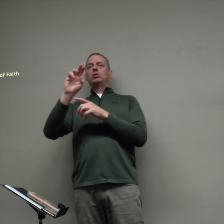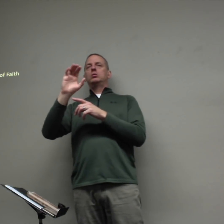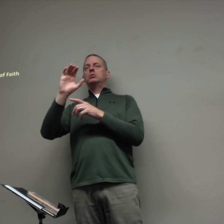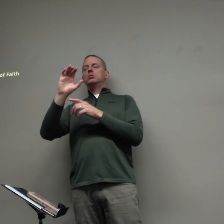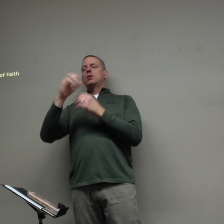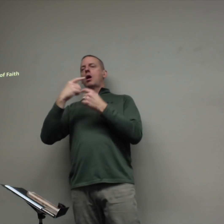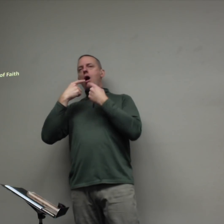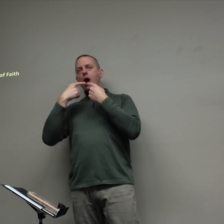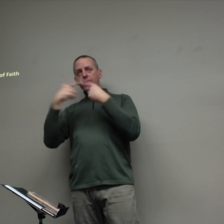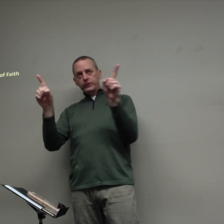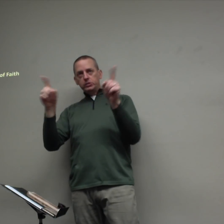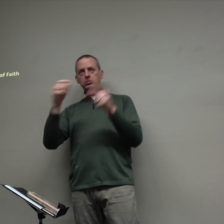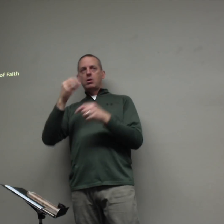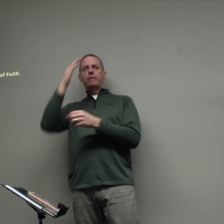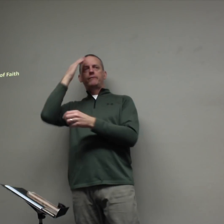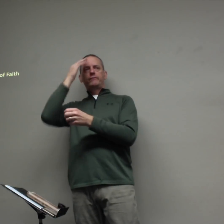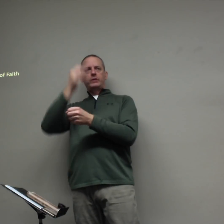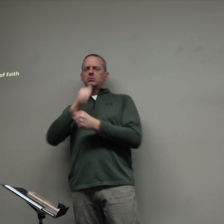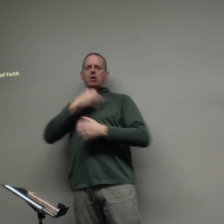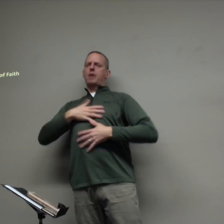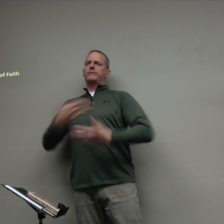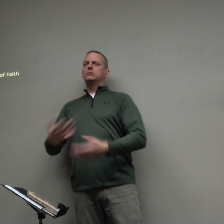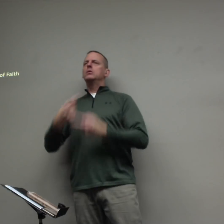Westminster Confession of